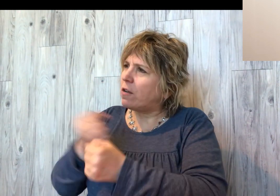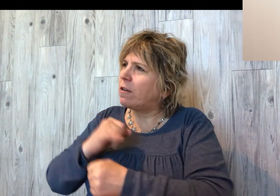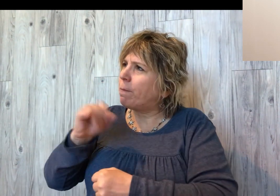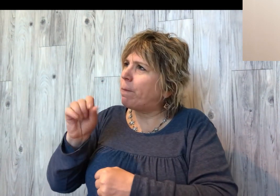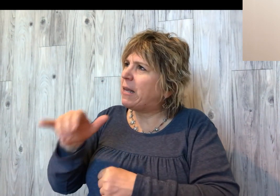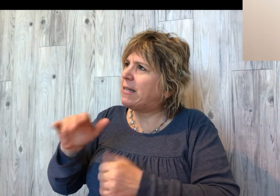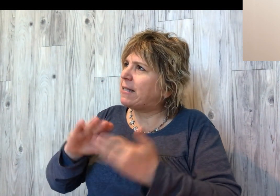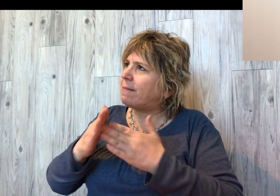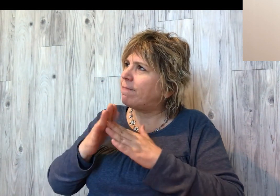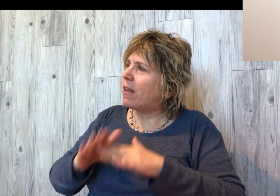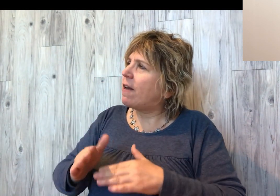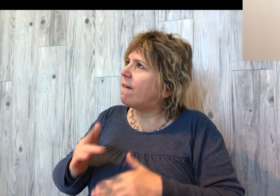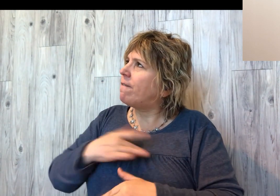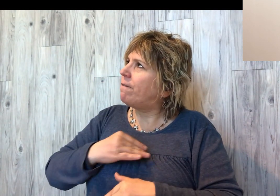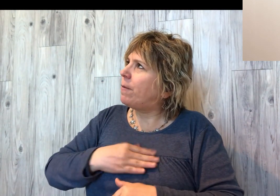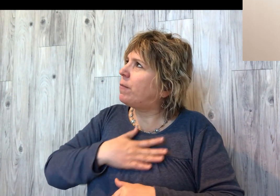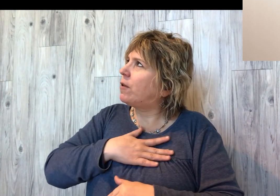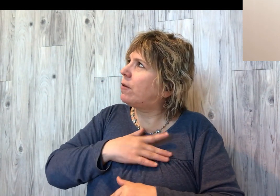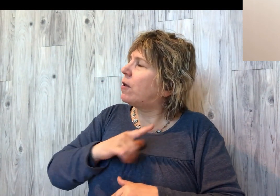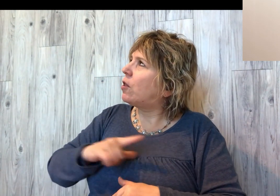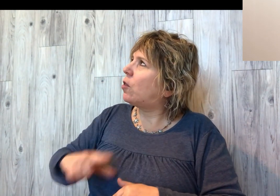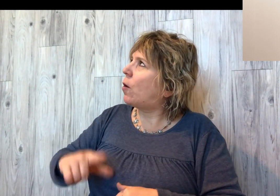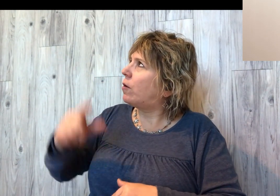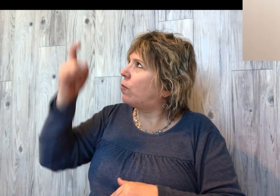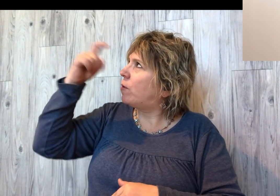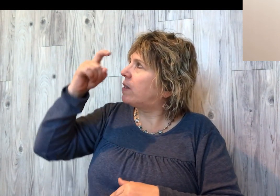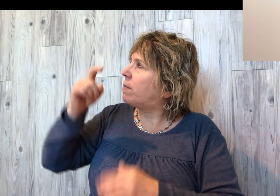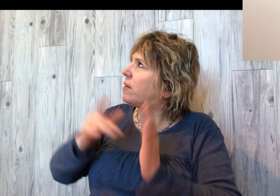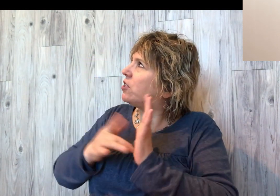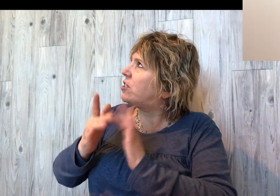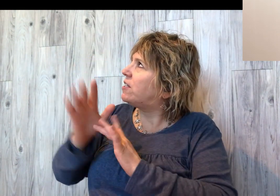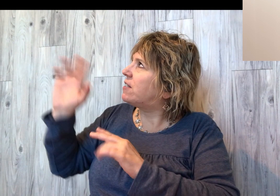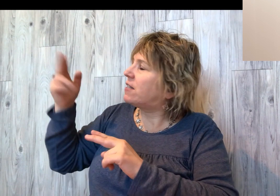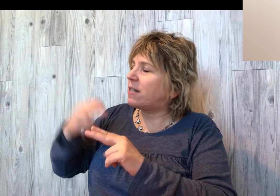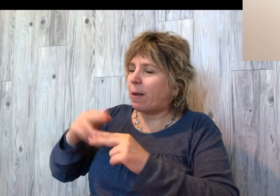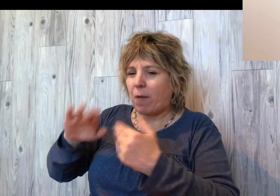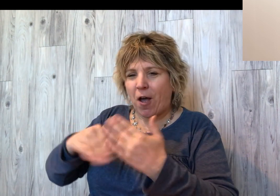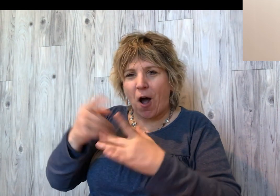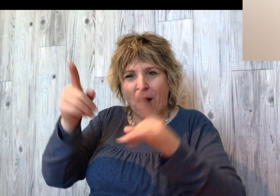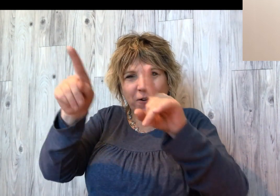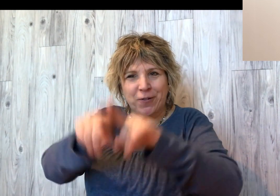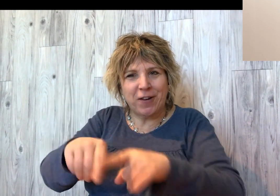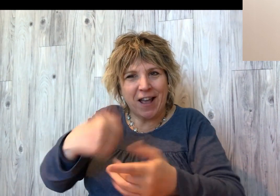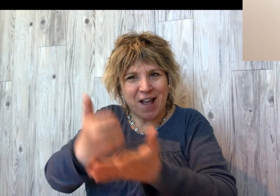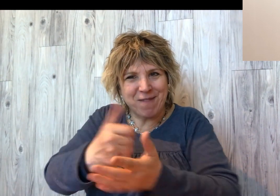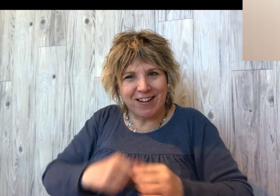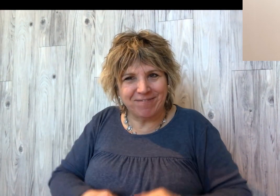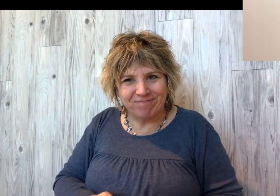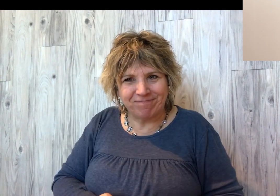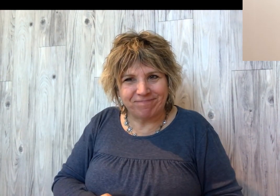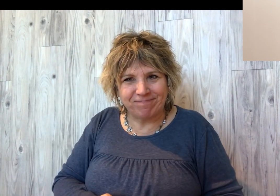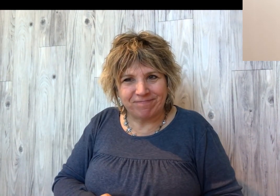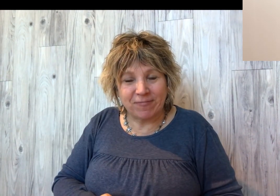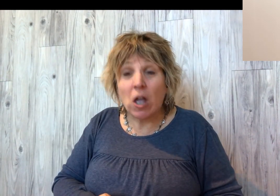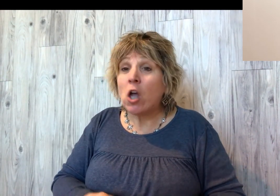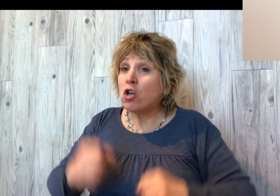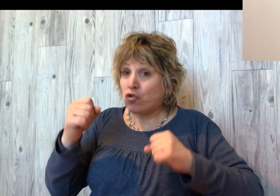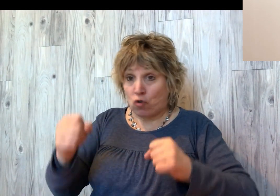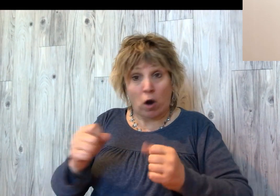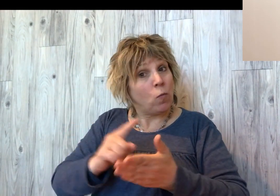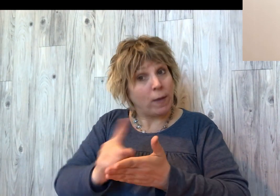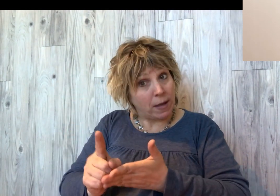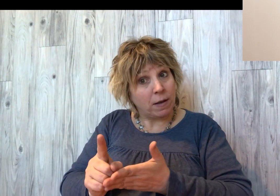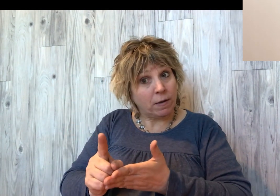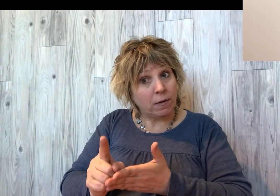love and your joy and your peace. Fill me up, Lord, with your wisdom in Jesus' name. And everybody said, amen. I pray